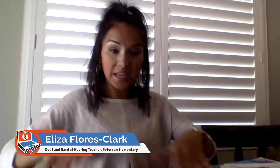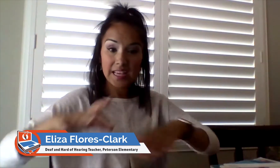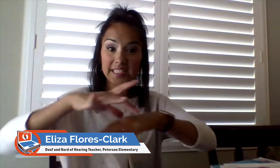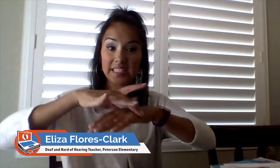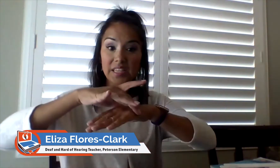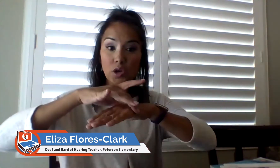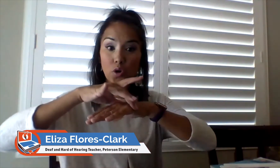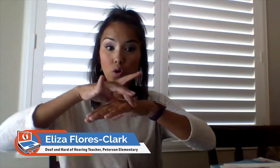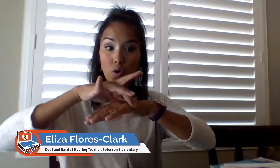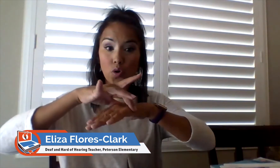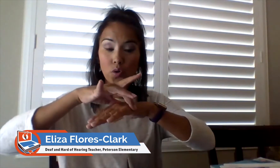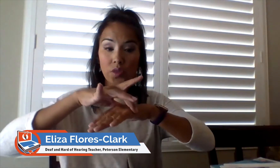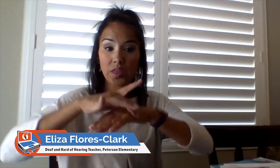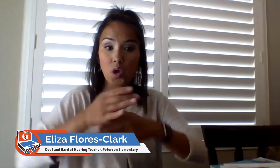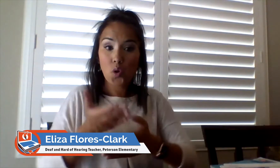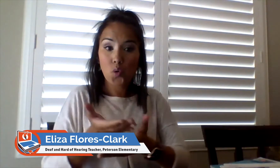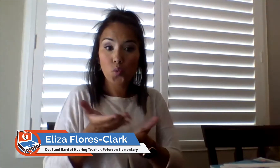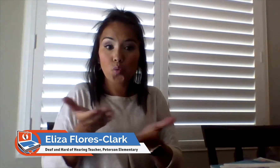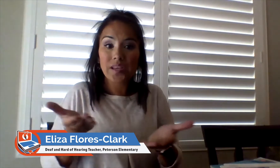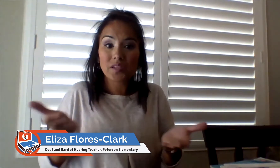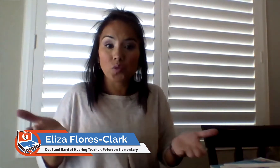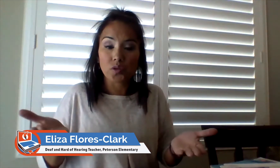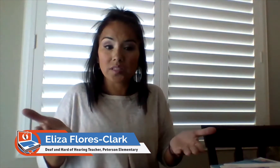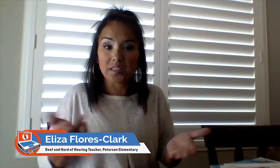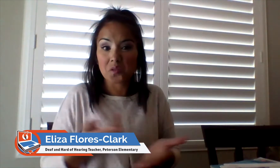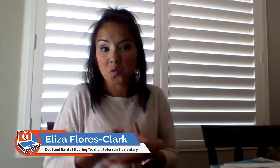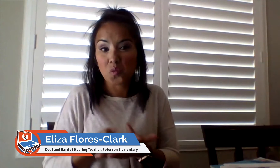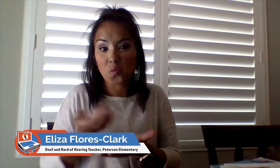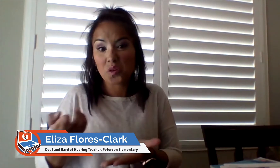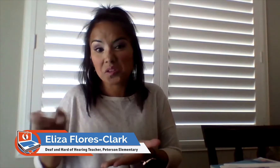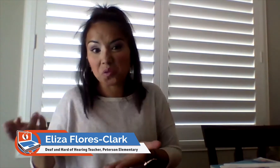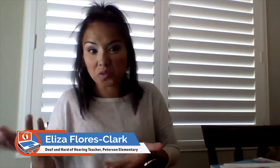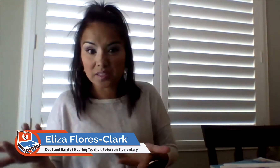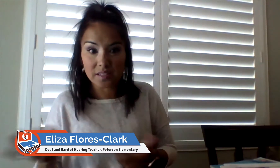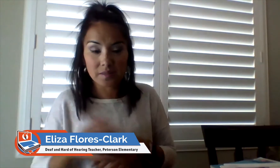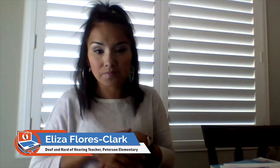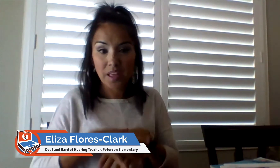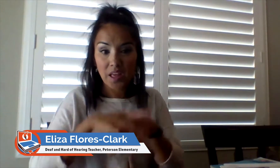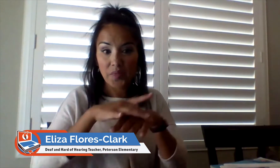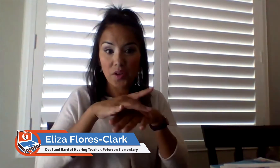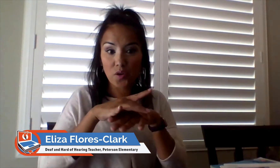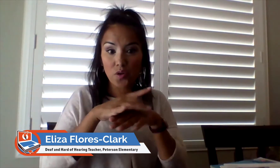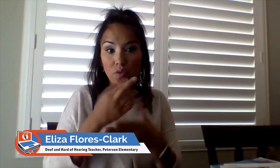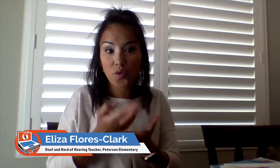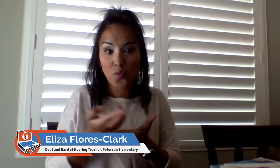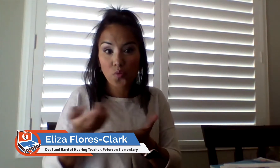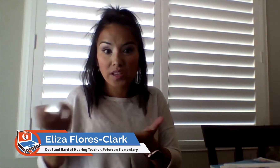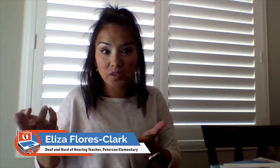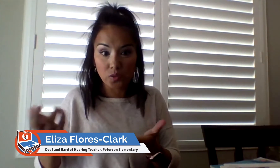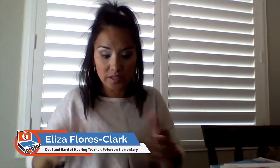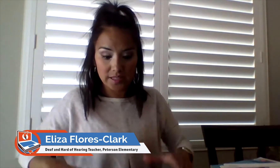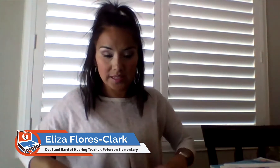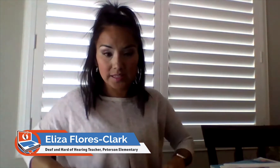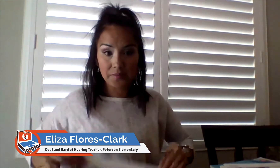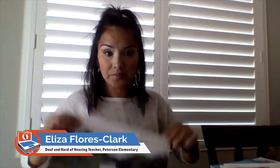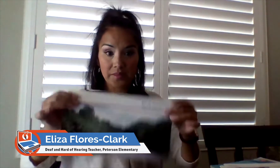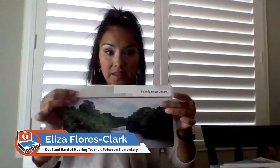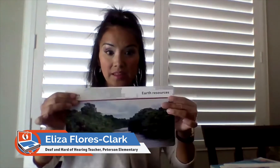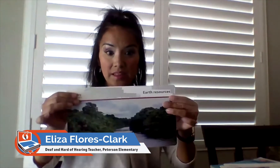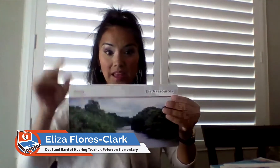says the earth resources. Resources. The earth resources. And I'll